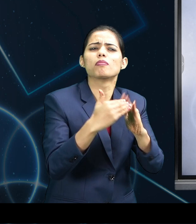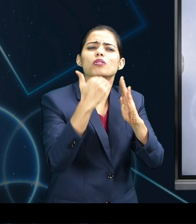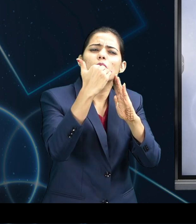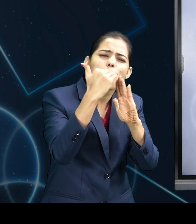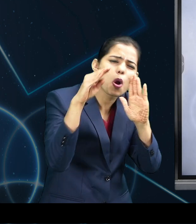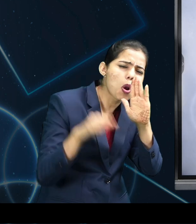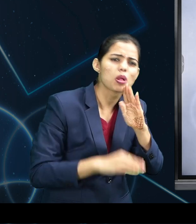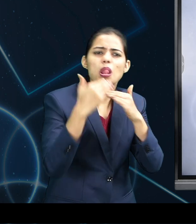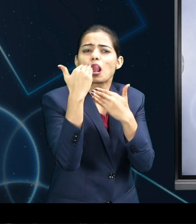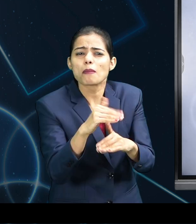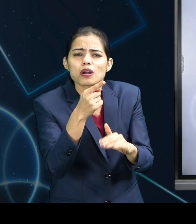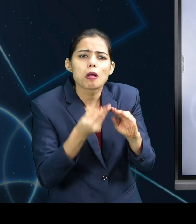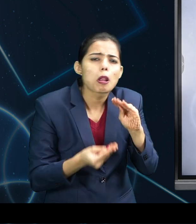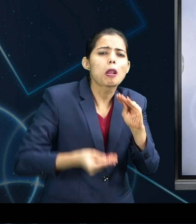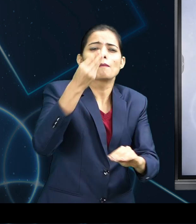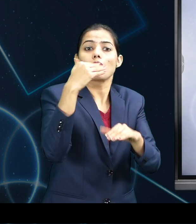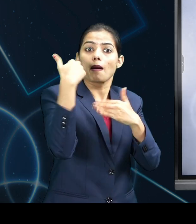limit and upper limit of the class.